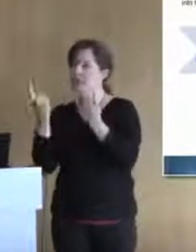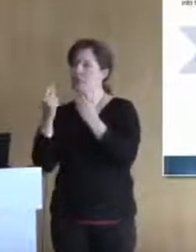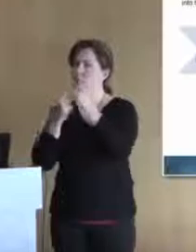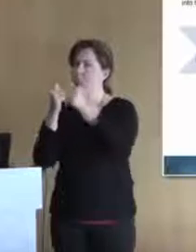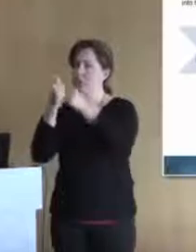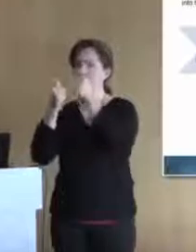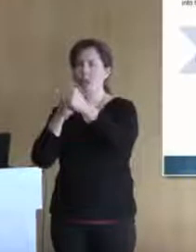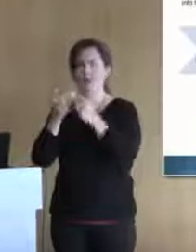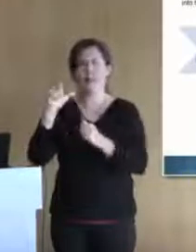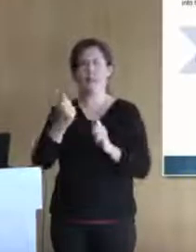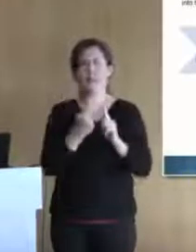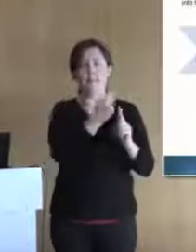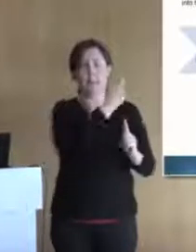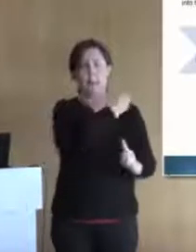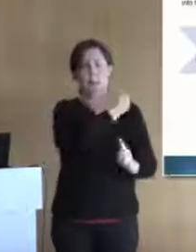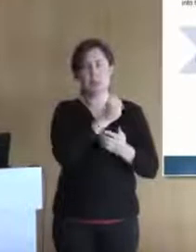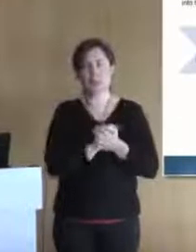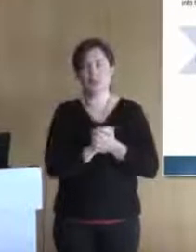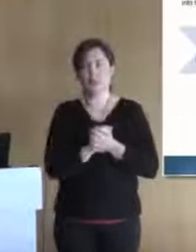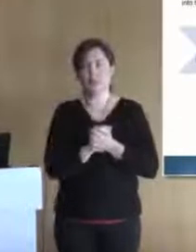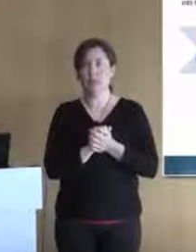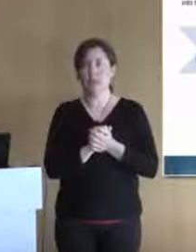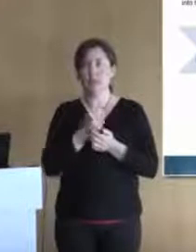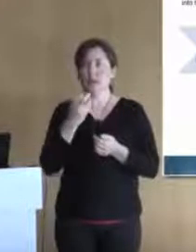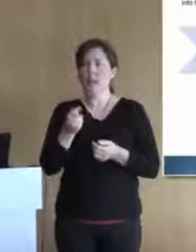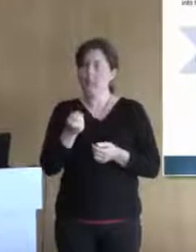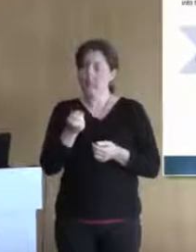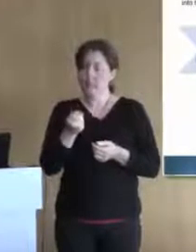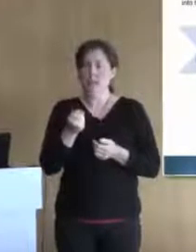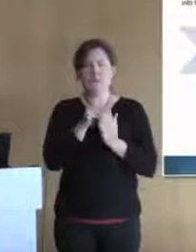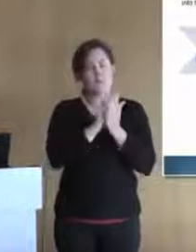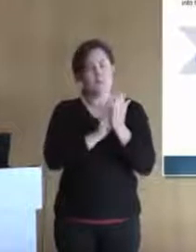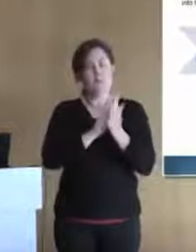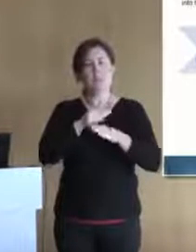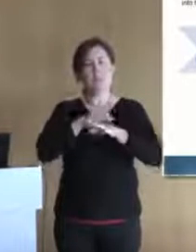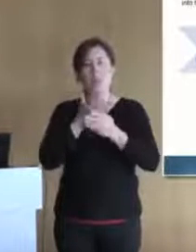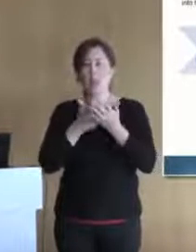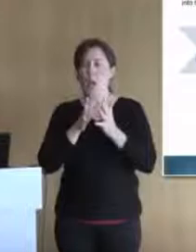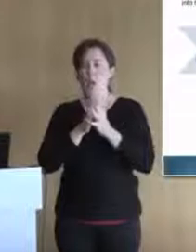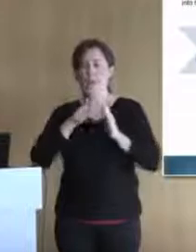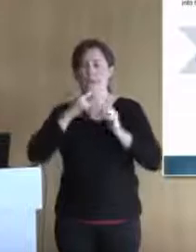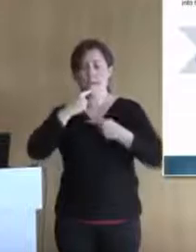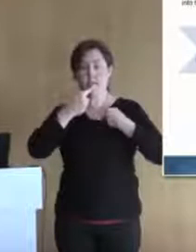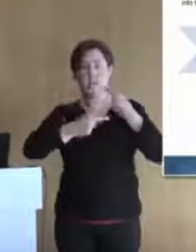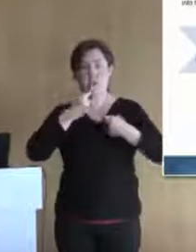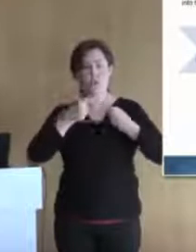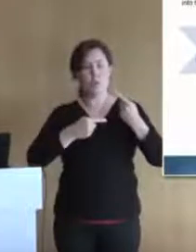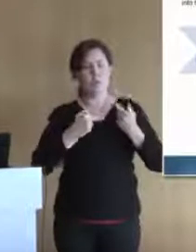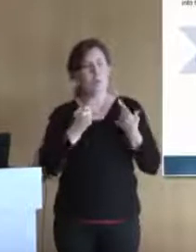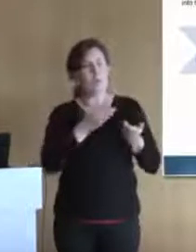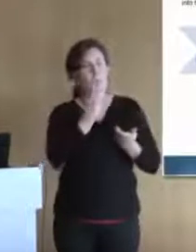Victorian Housing Register. And I'm going to talk about a bit of how it's structured, which is a bit different to how it's been in the past.